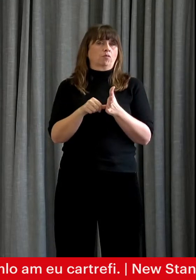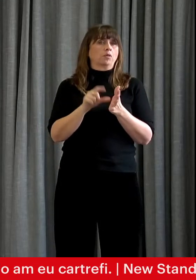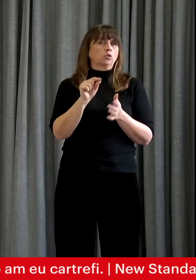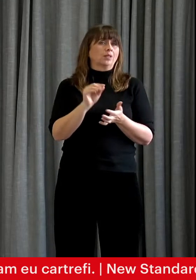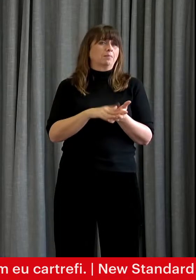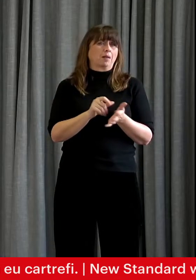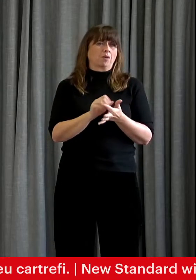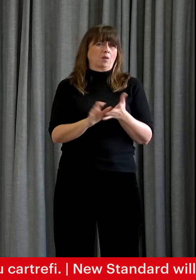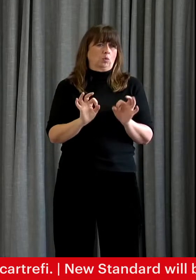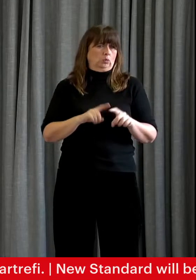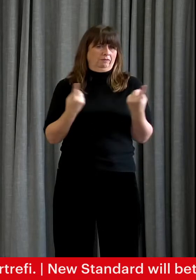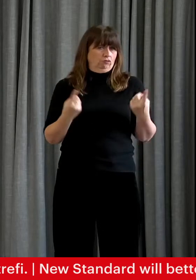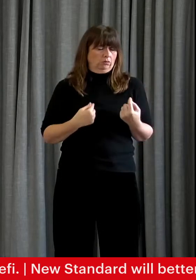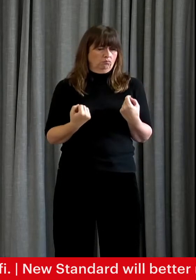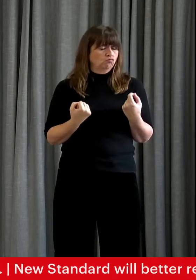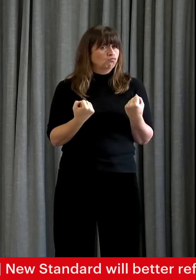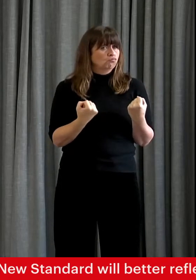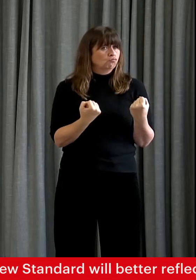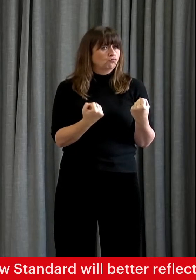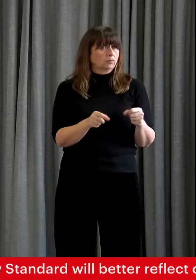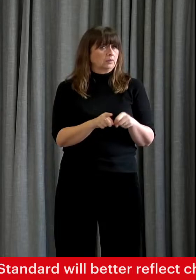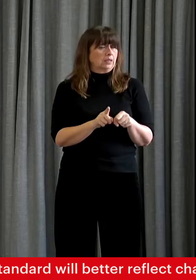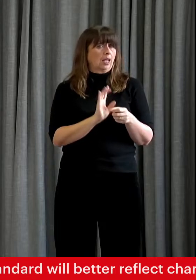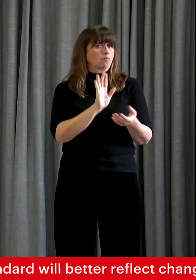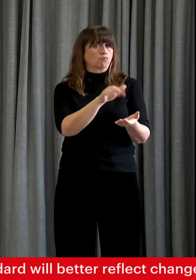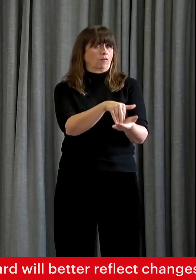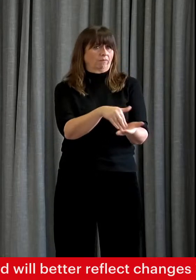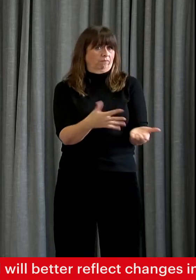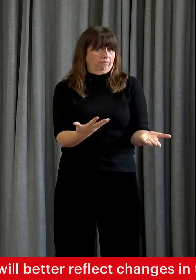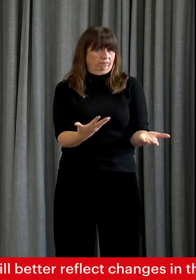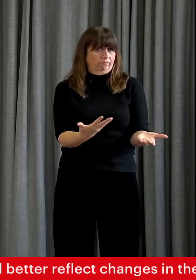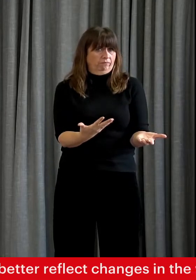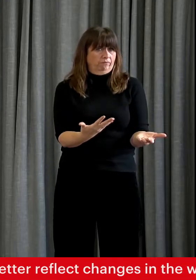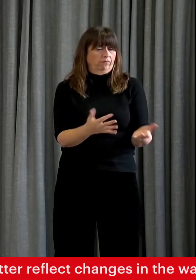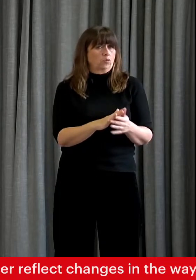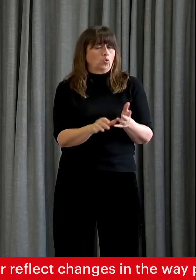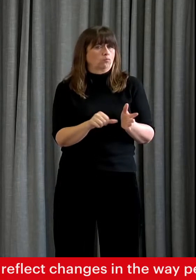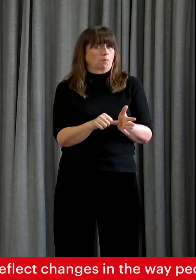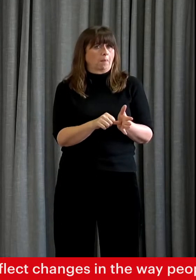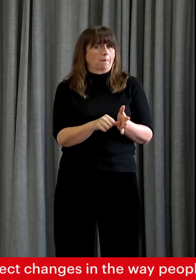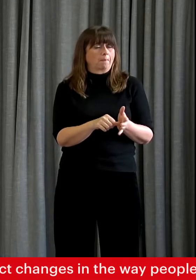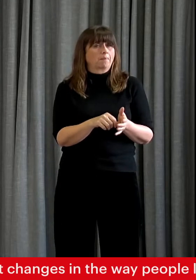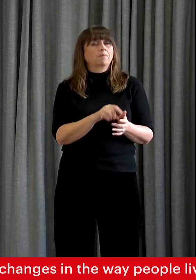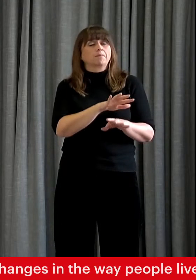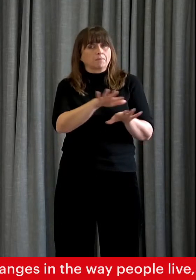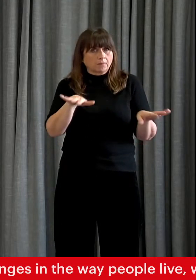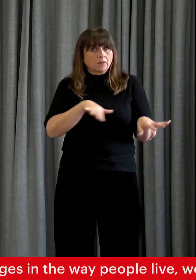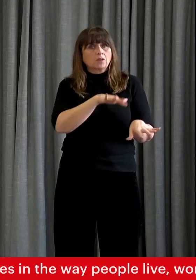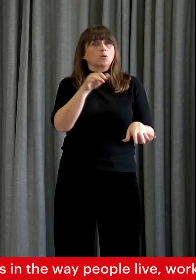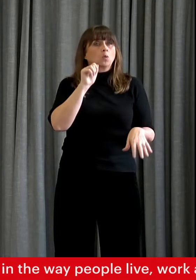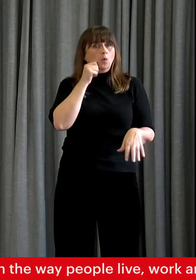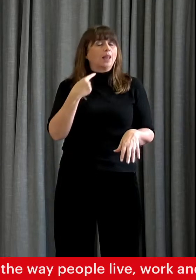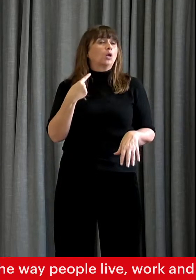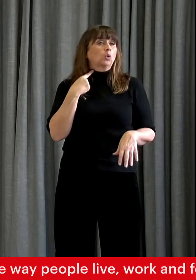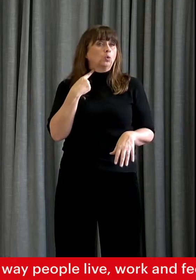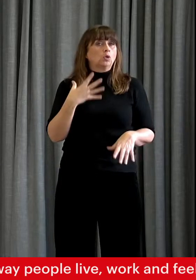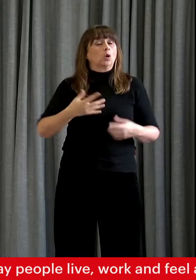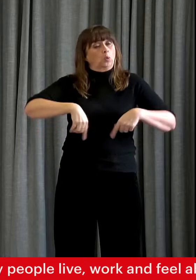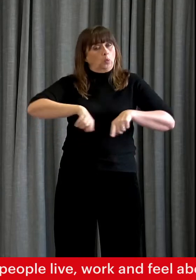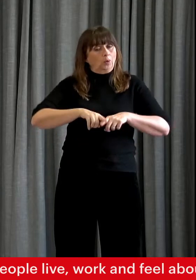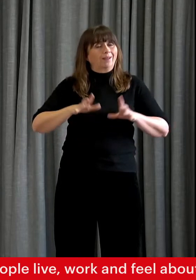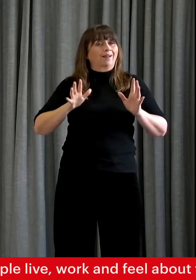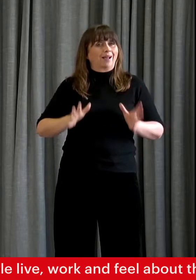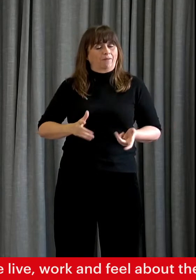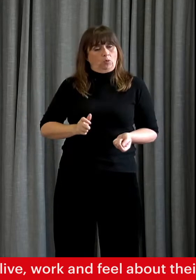miles an hour made absolutely no difference to the amount of time it took me to either get there or get back. People will get used to it, and we'll have to adapt